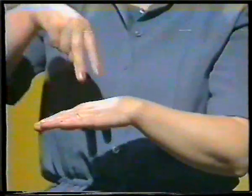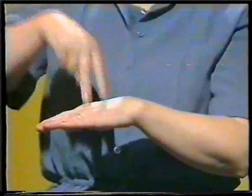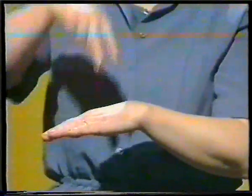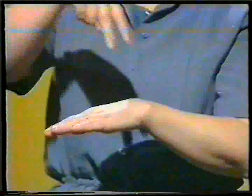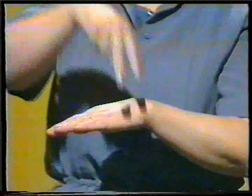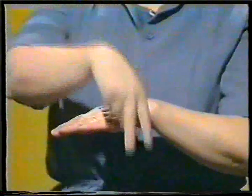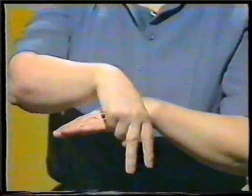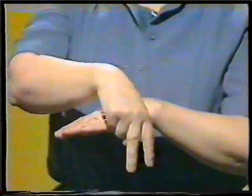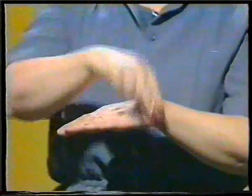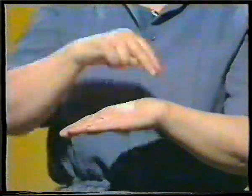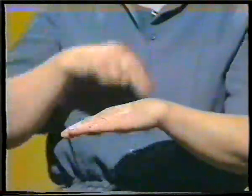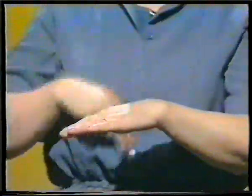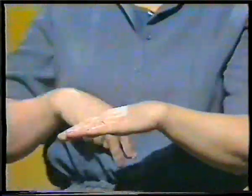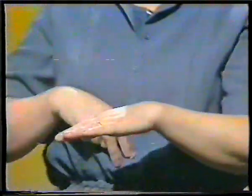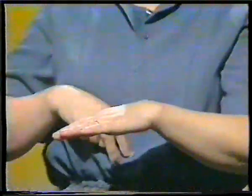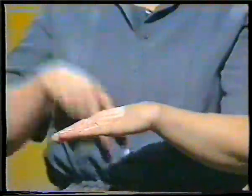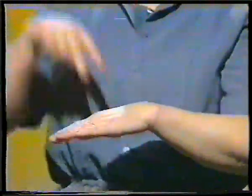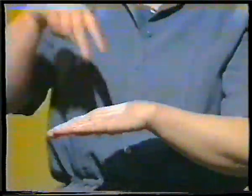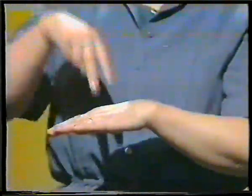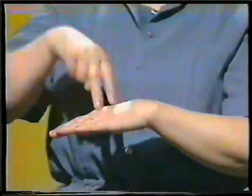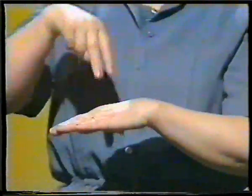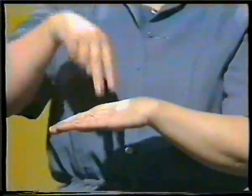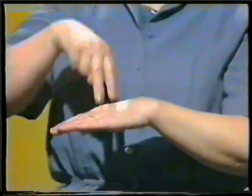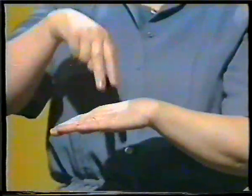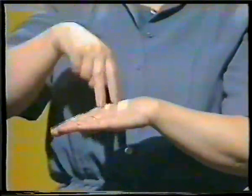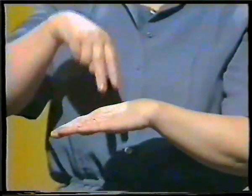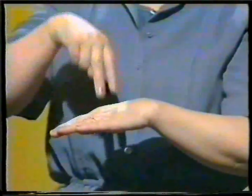jump off, and jumping on the spot.